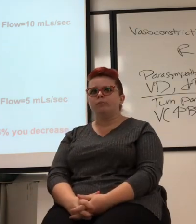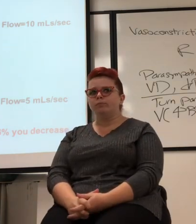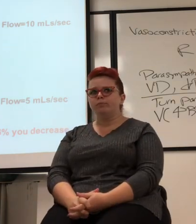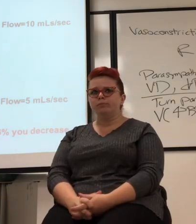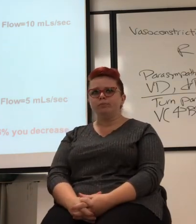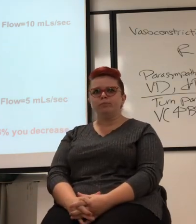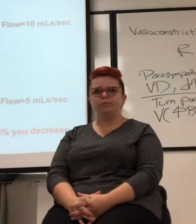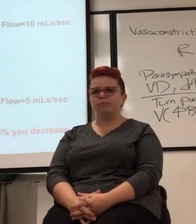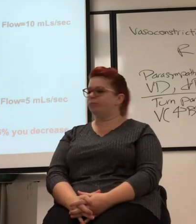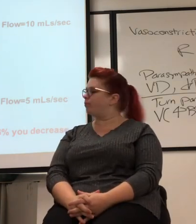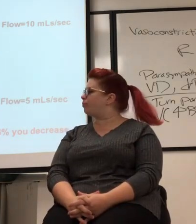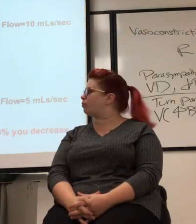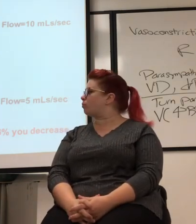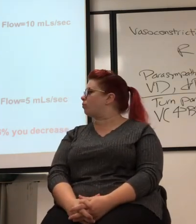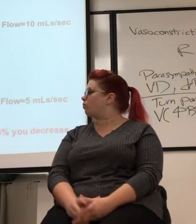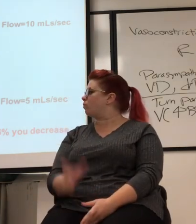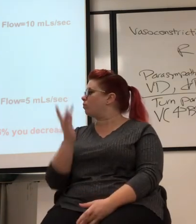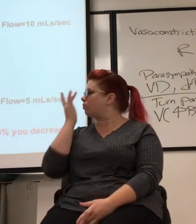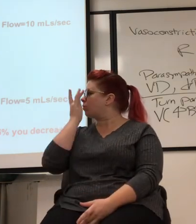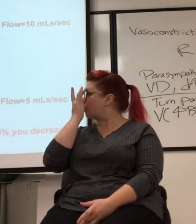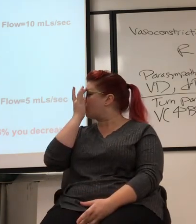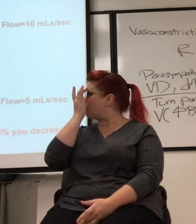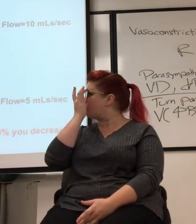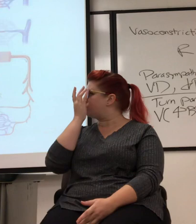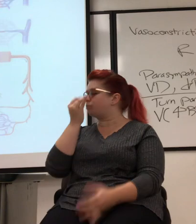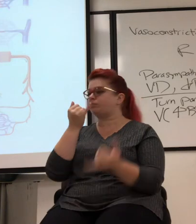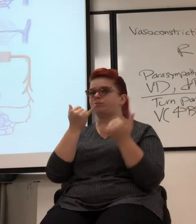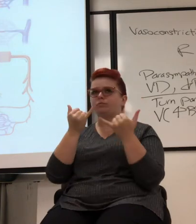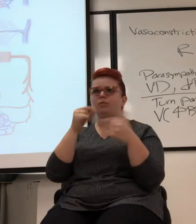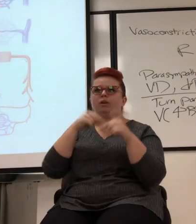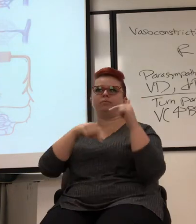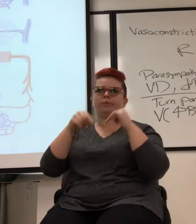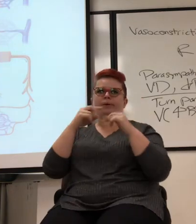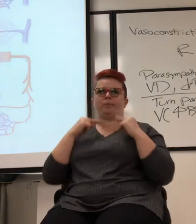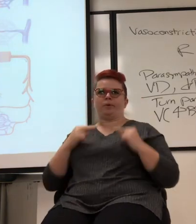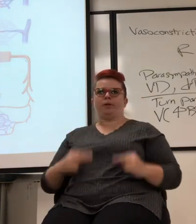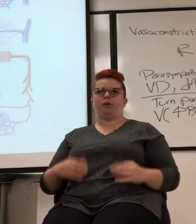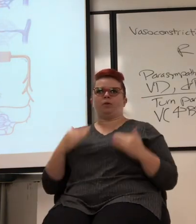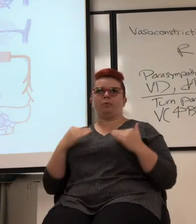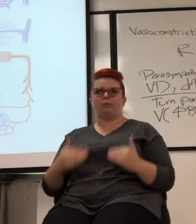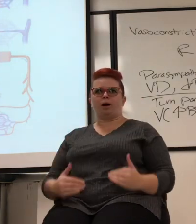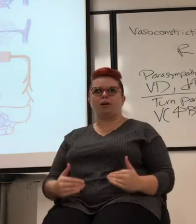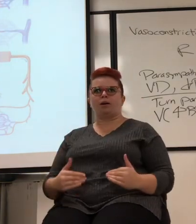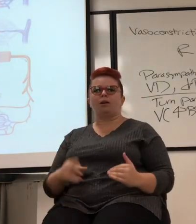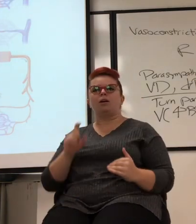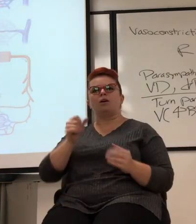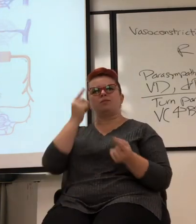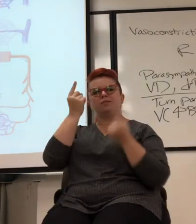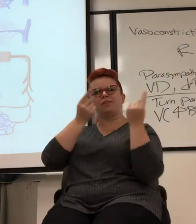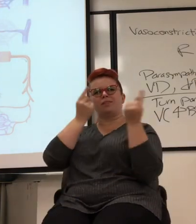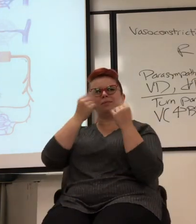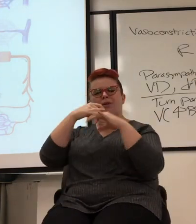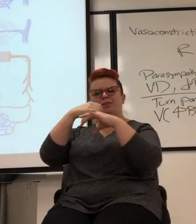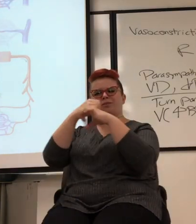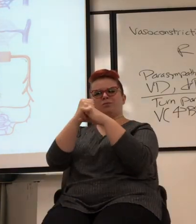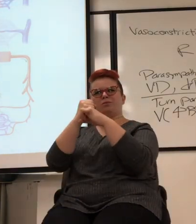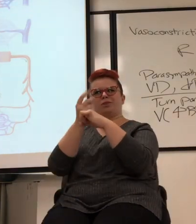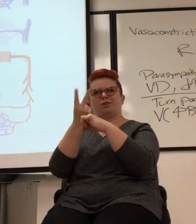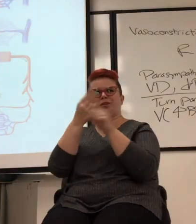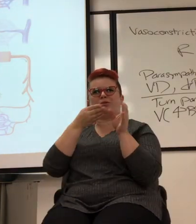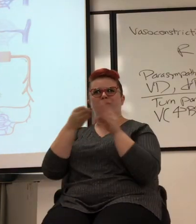Okay. So going back to the human body, you have to think about this arteriolar constriction in two